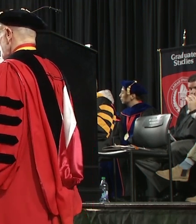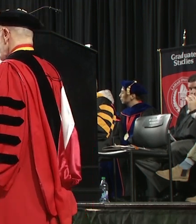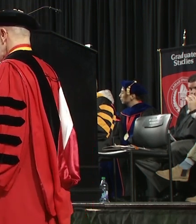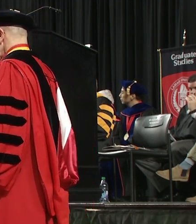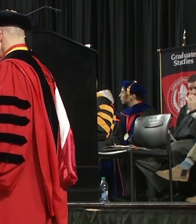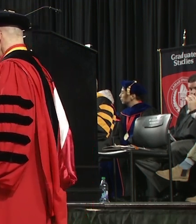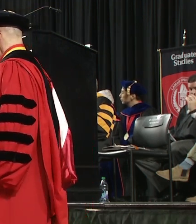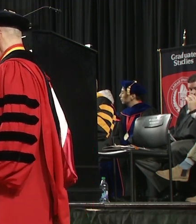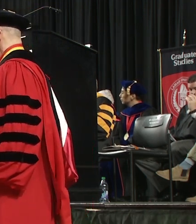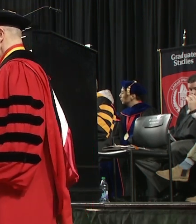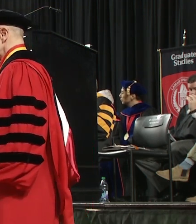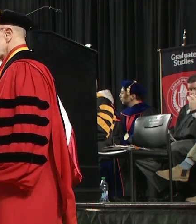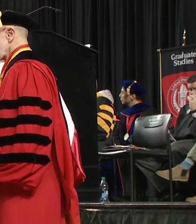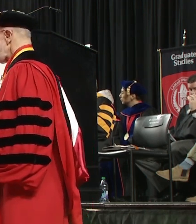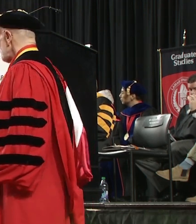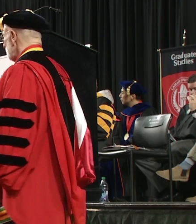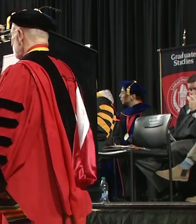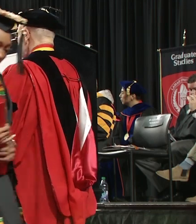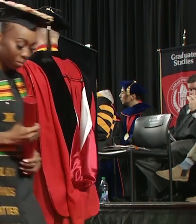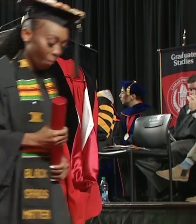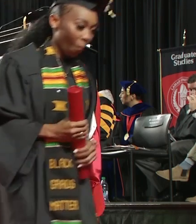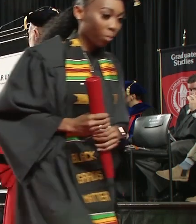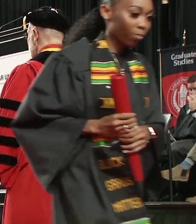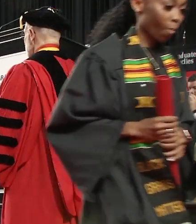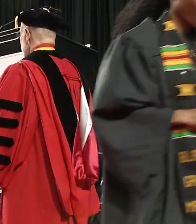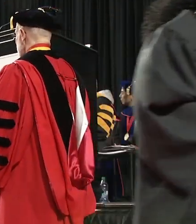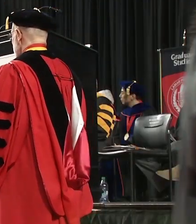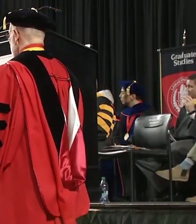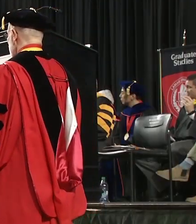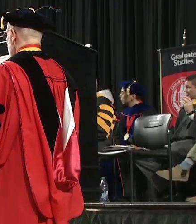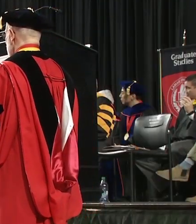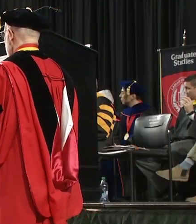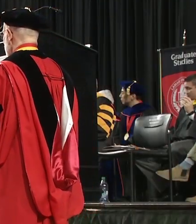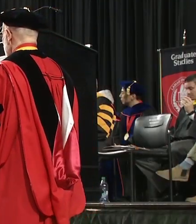Joshua Obina Anuagu.